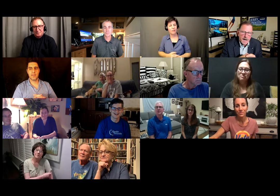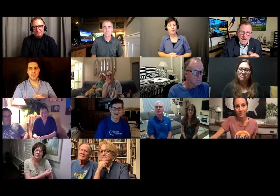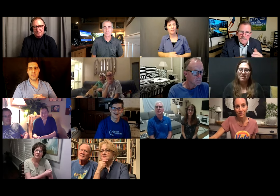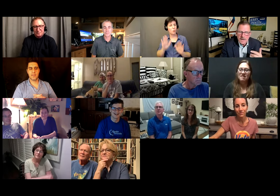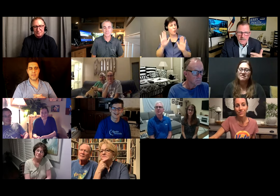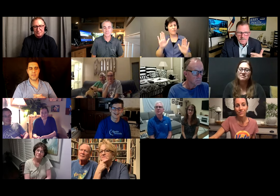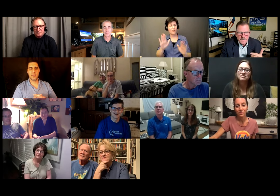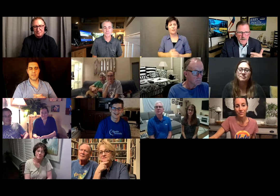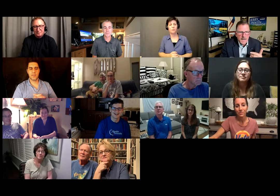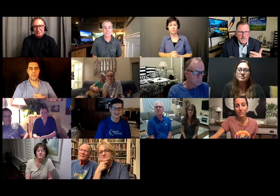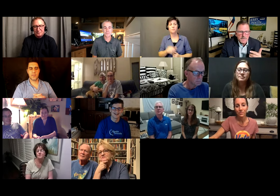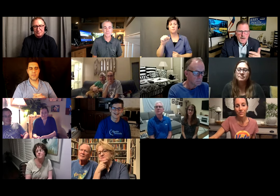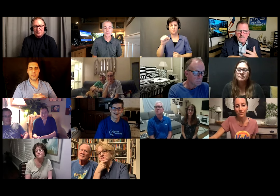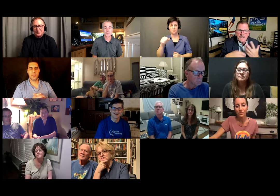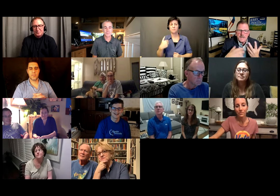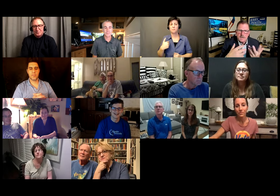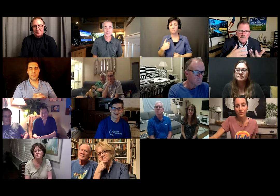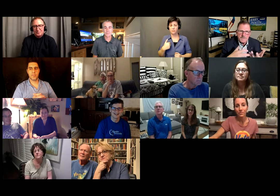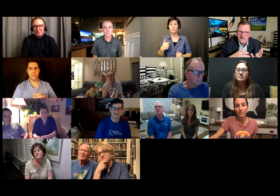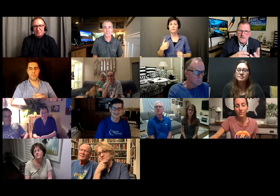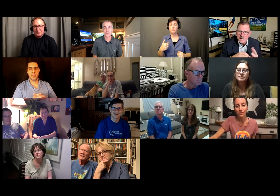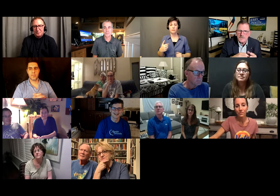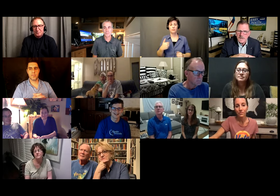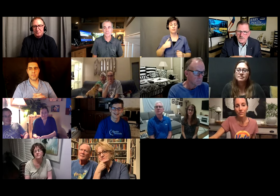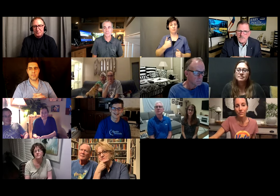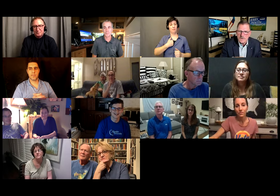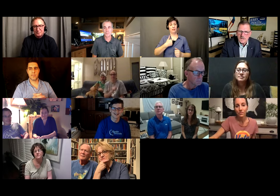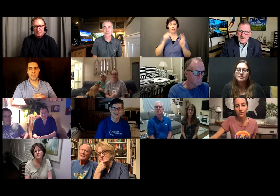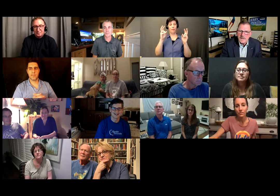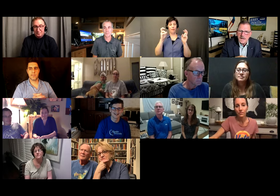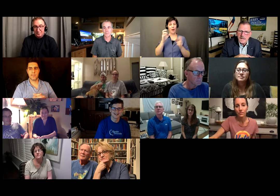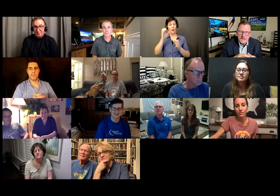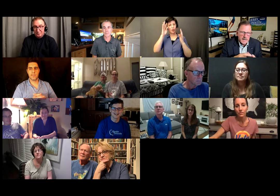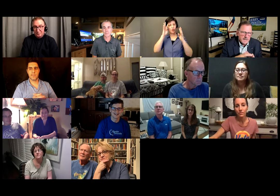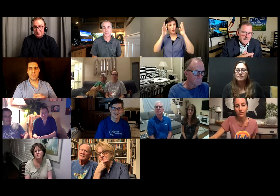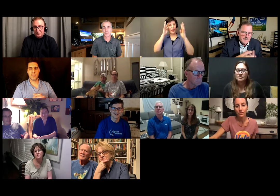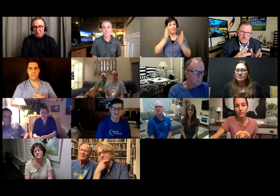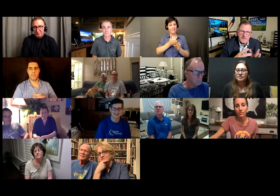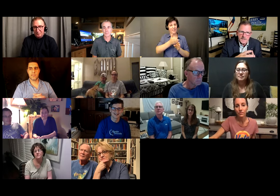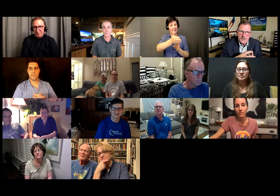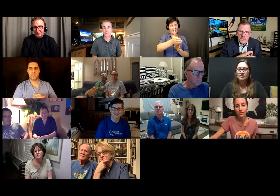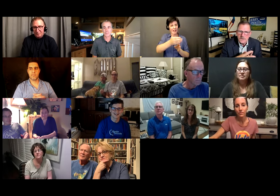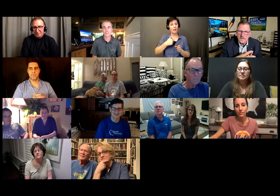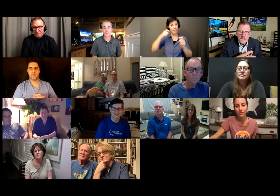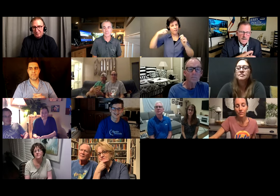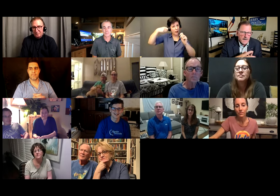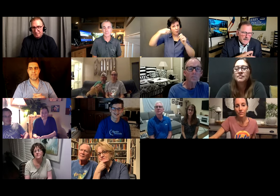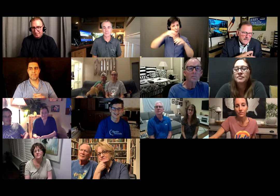Yeah, I have. I'm in the creative field. That's what I do for a living, and in the film and video